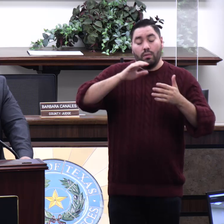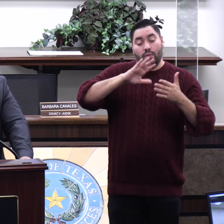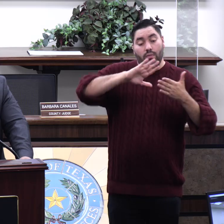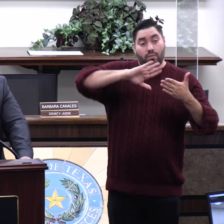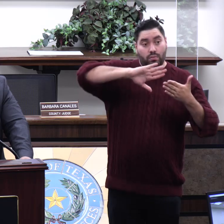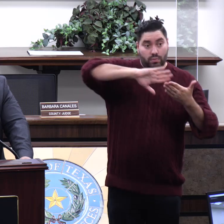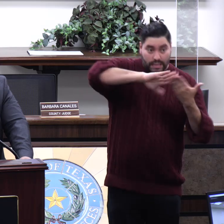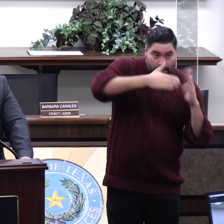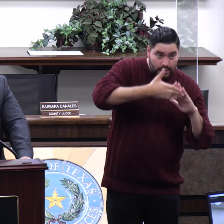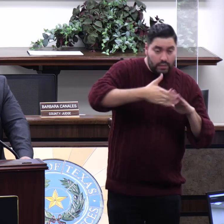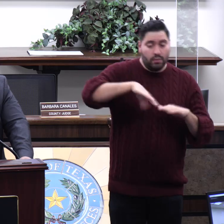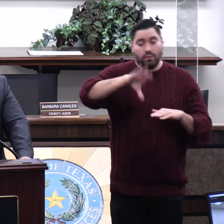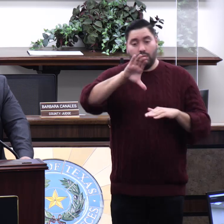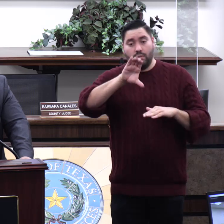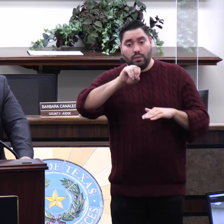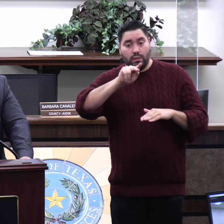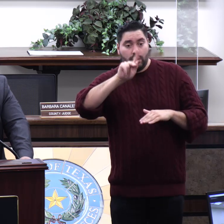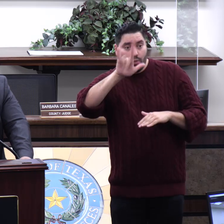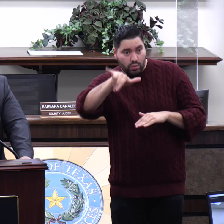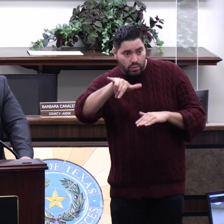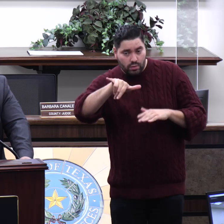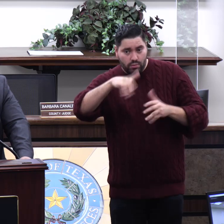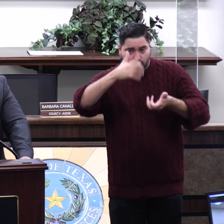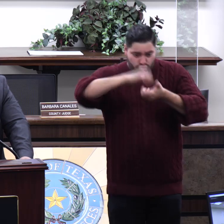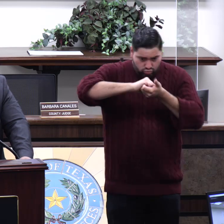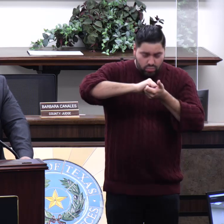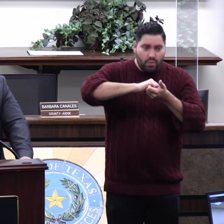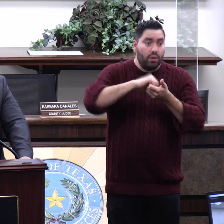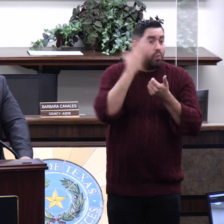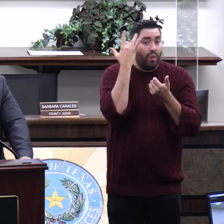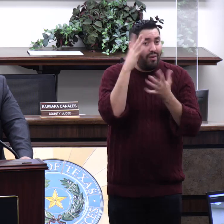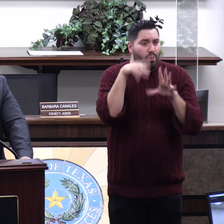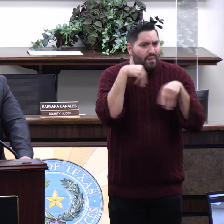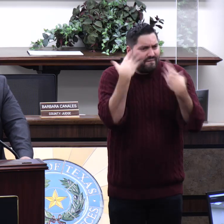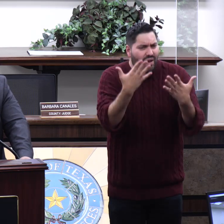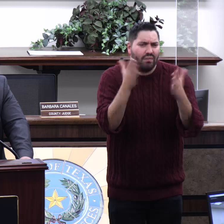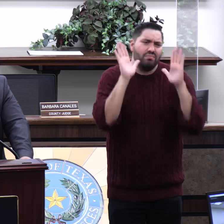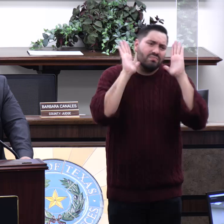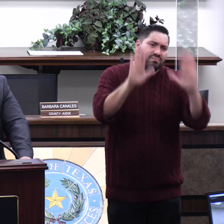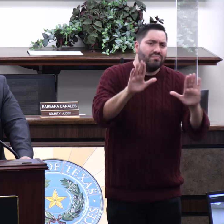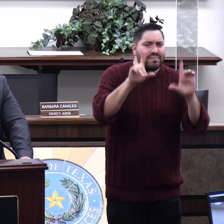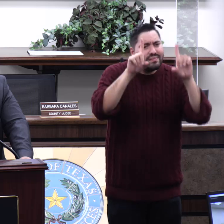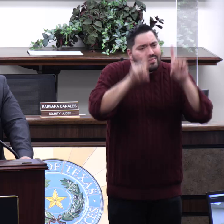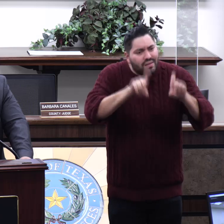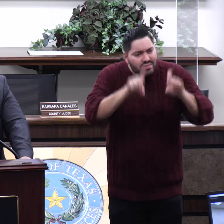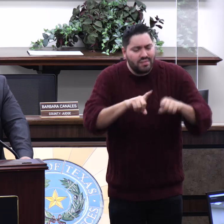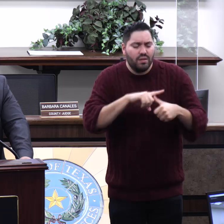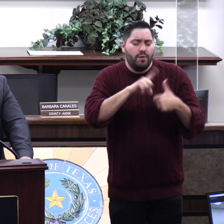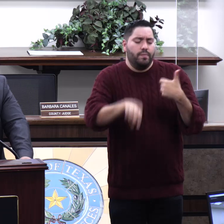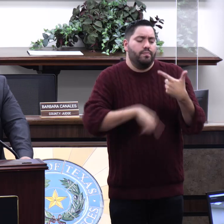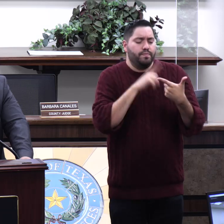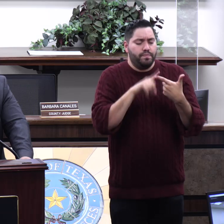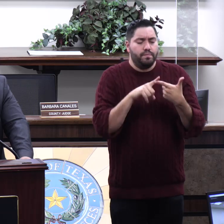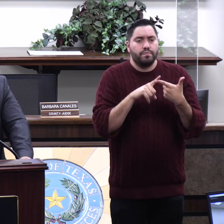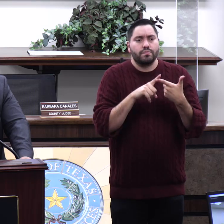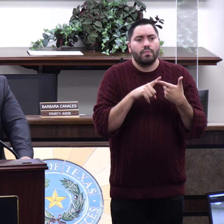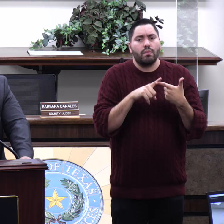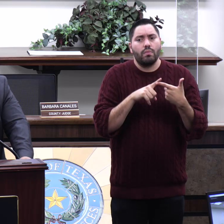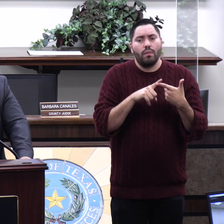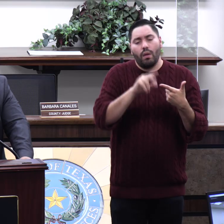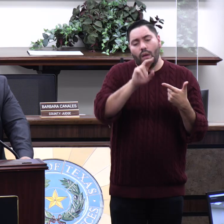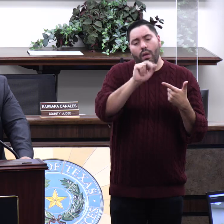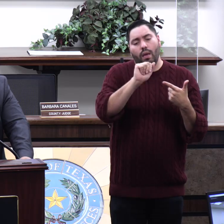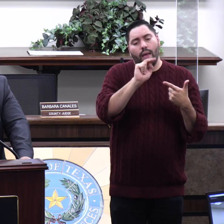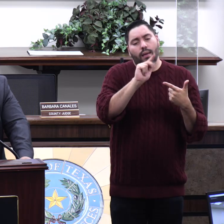department. We have done that by providing excellent testing. We've done that by providing excellent